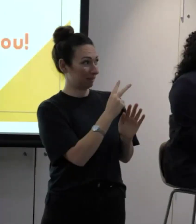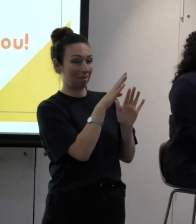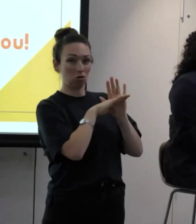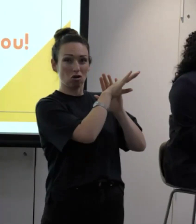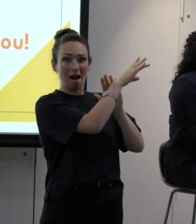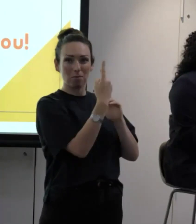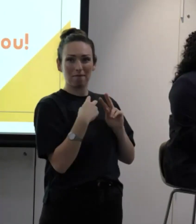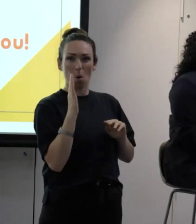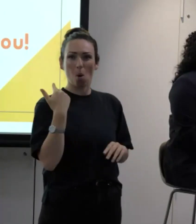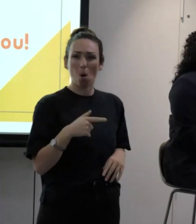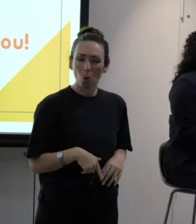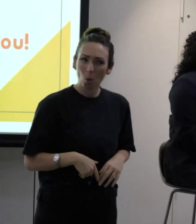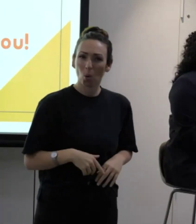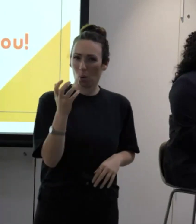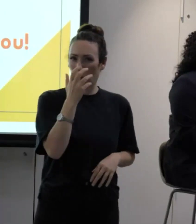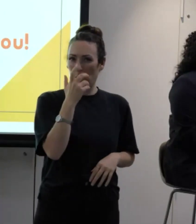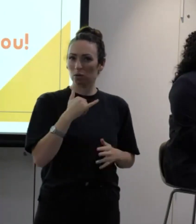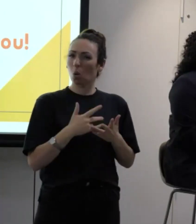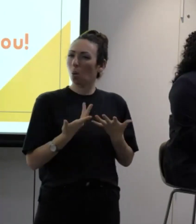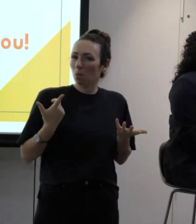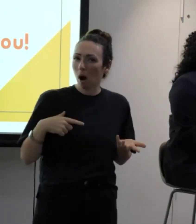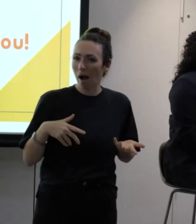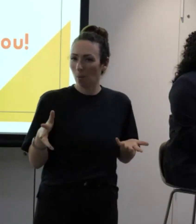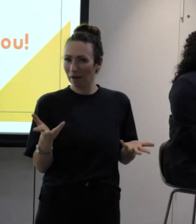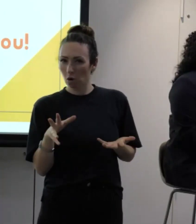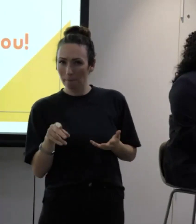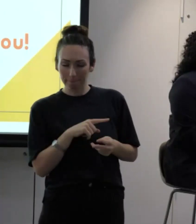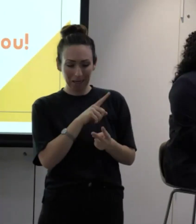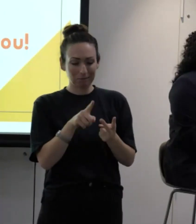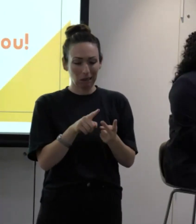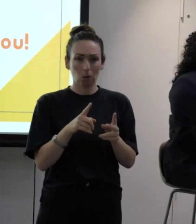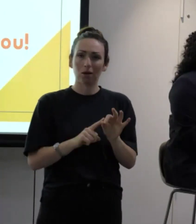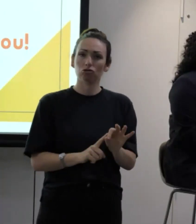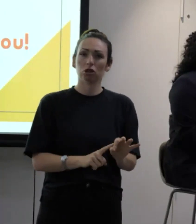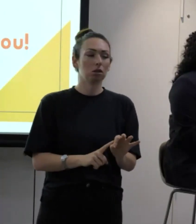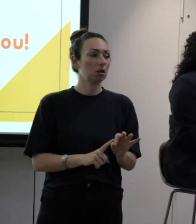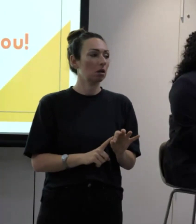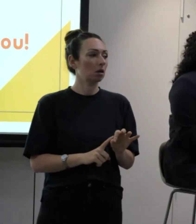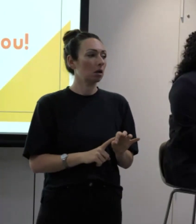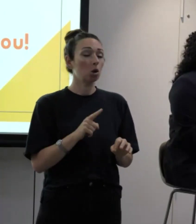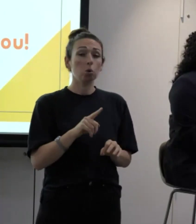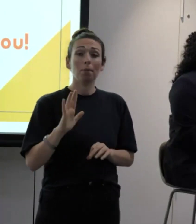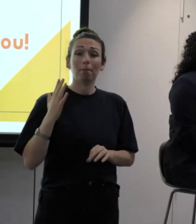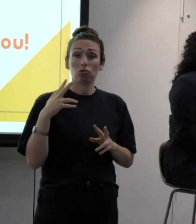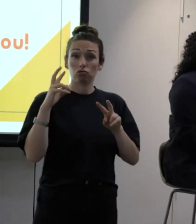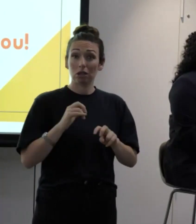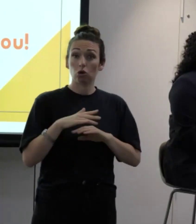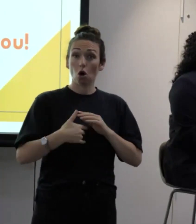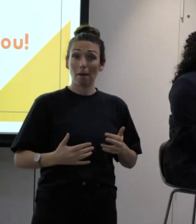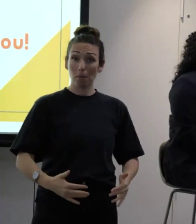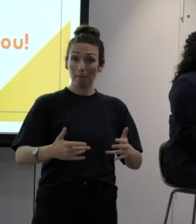shown us. The second related question seems to me is, have you done any research on